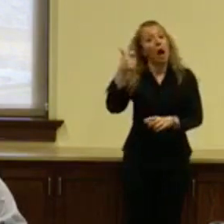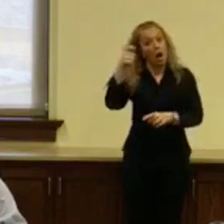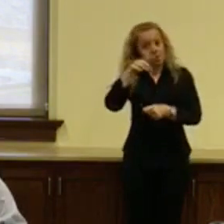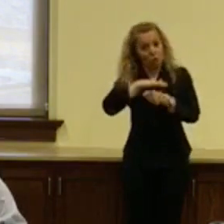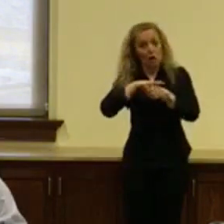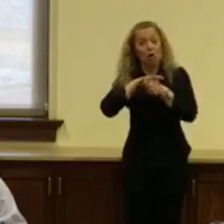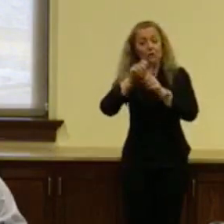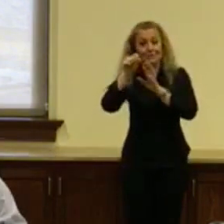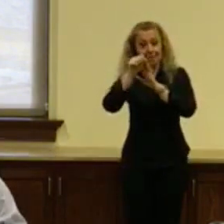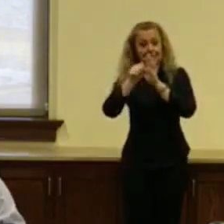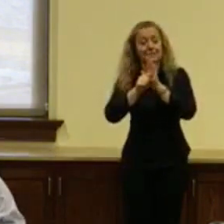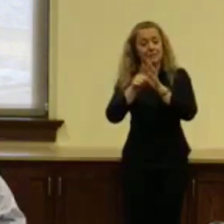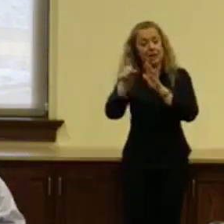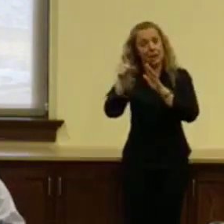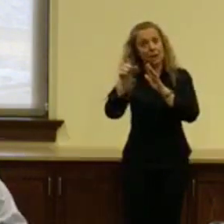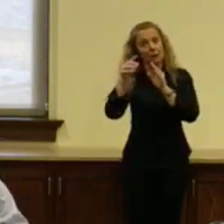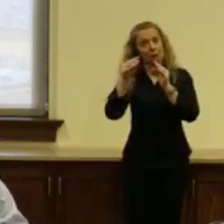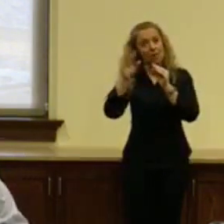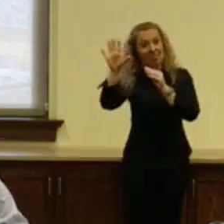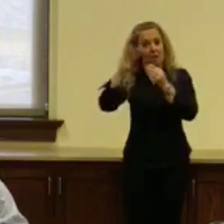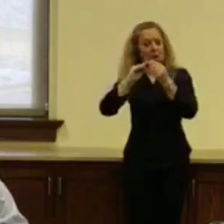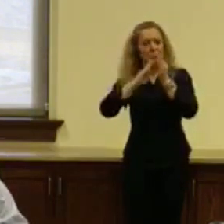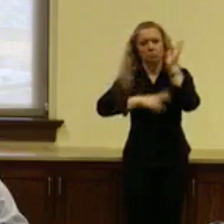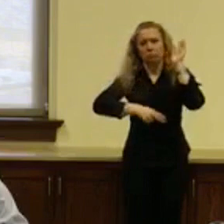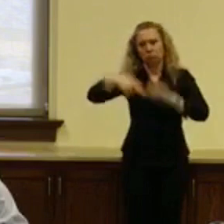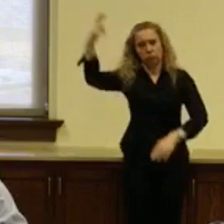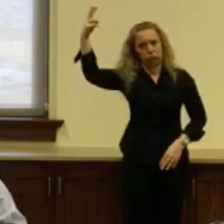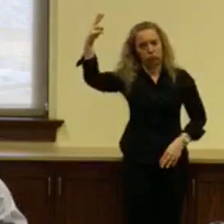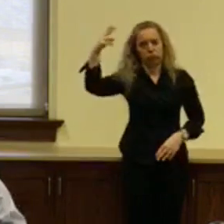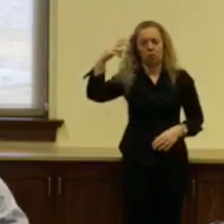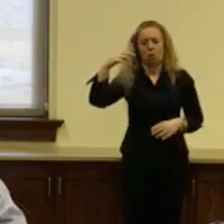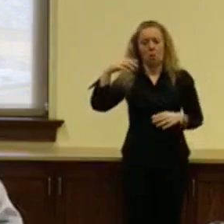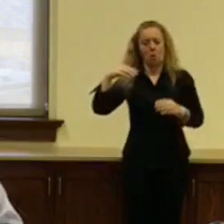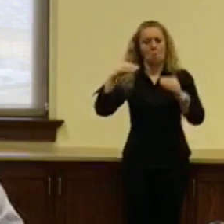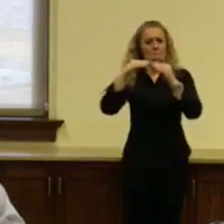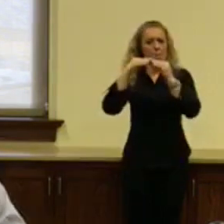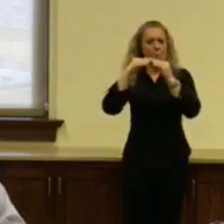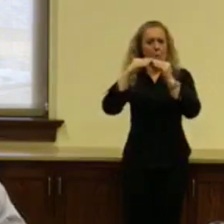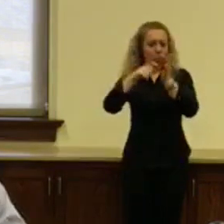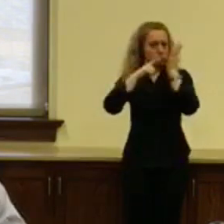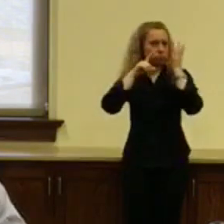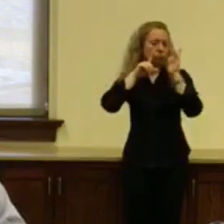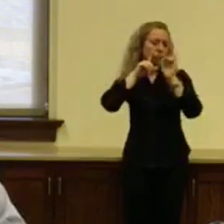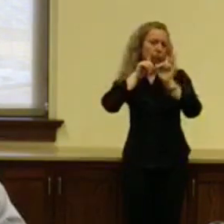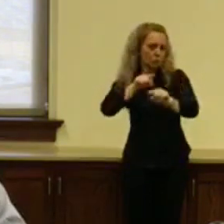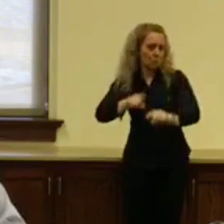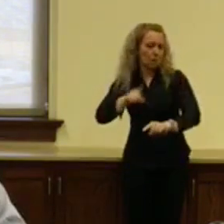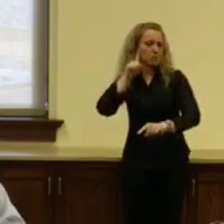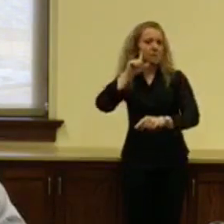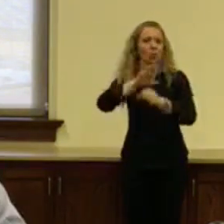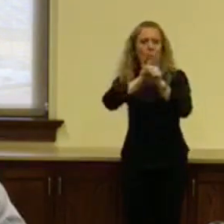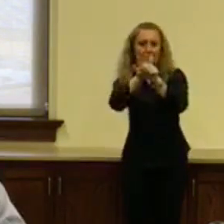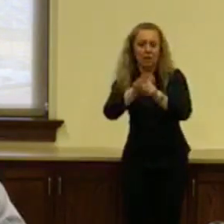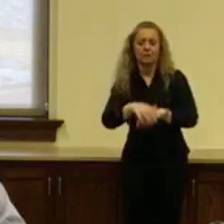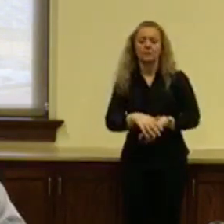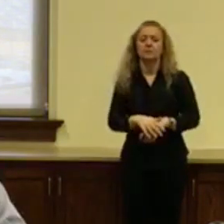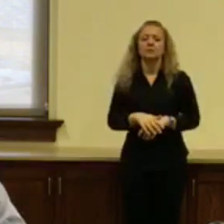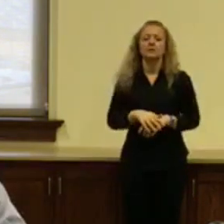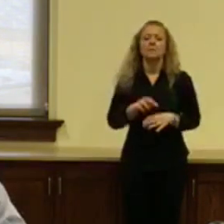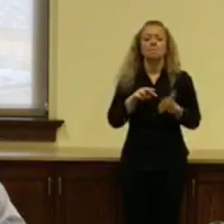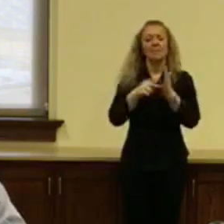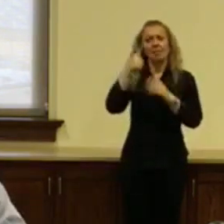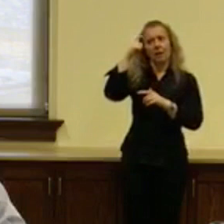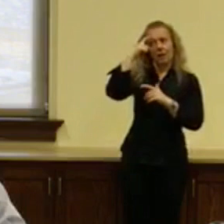much higher numbers, much more acute responses to the virus. So I think the